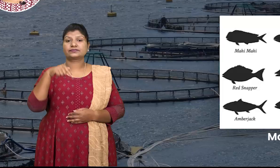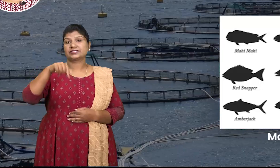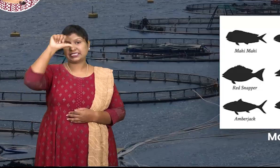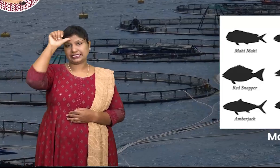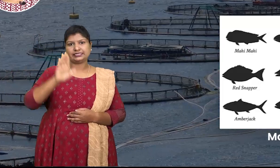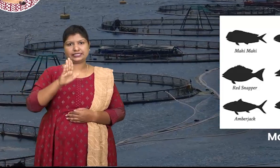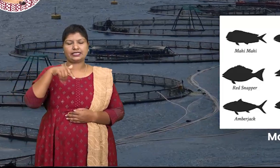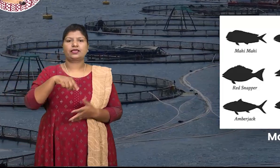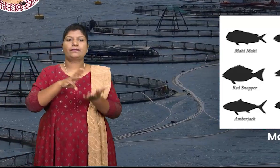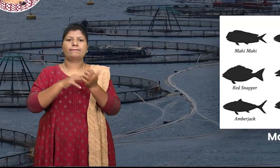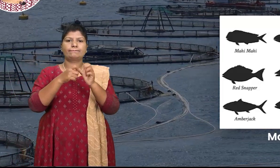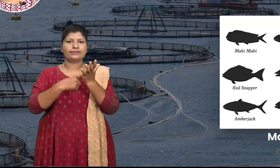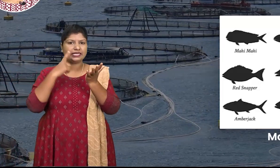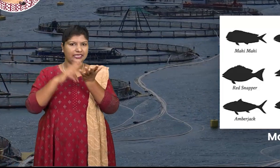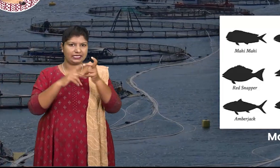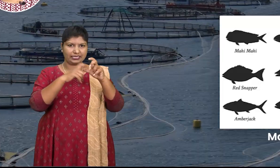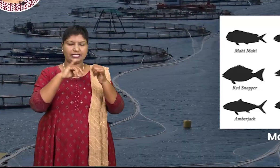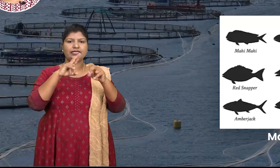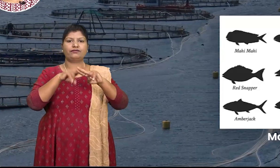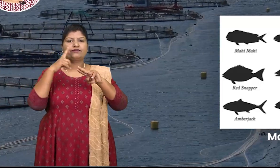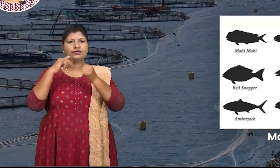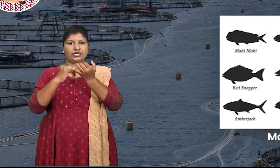India's marine fisheries